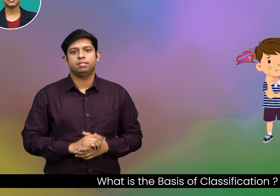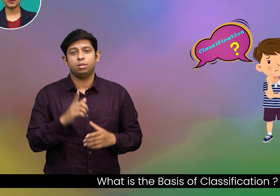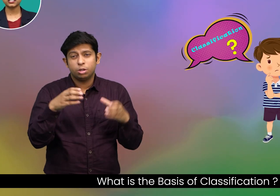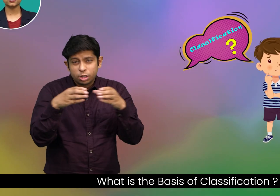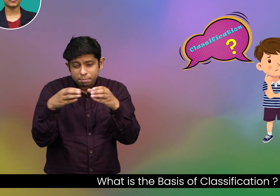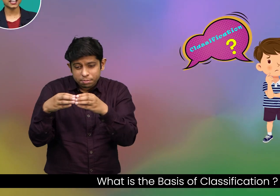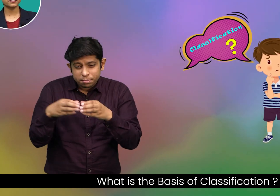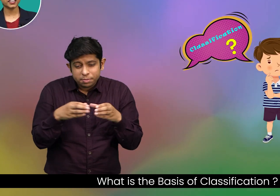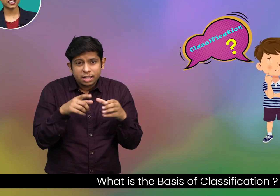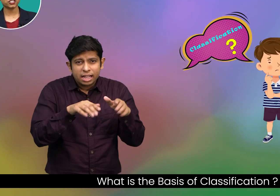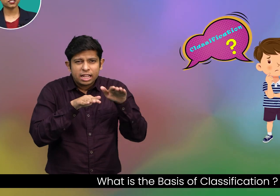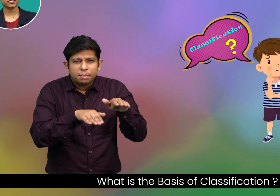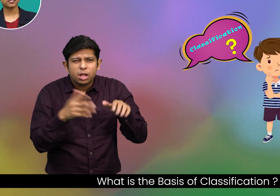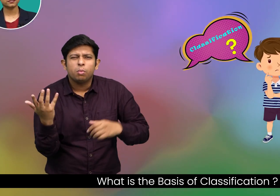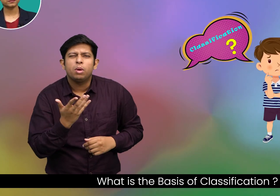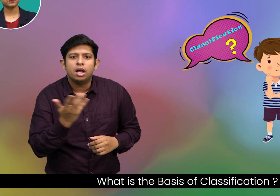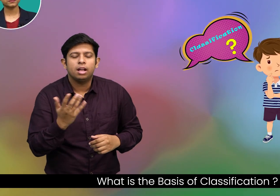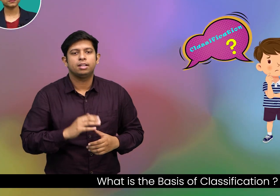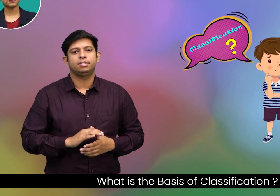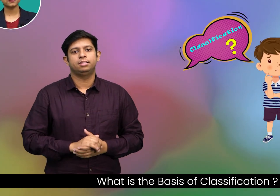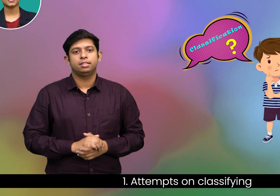What is the basis of classification?